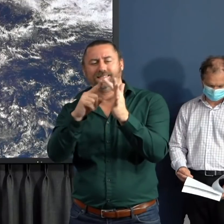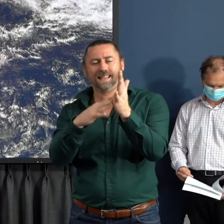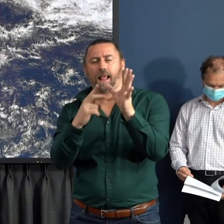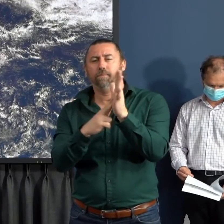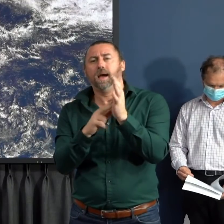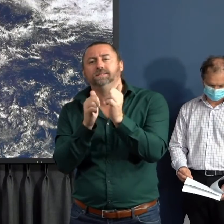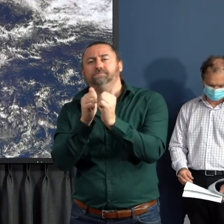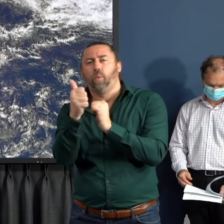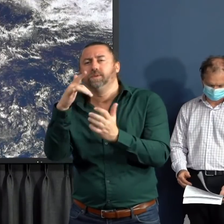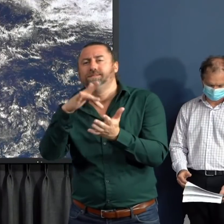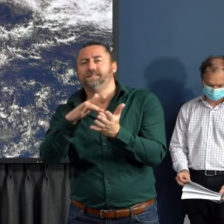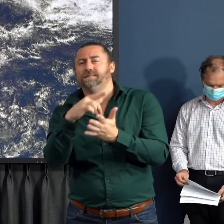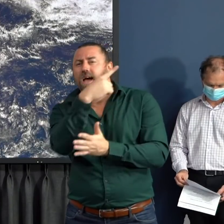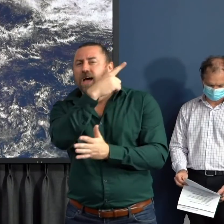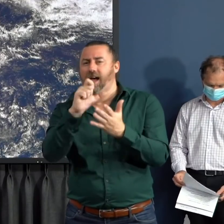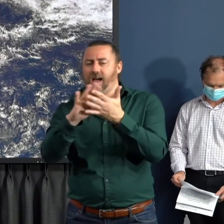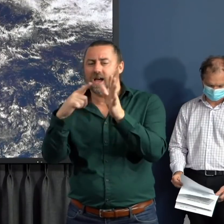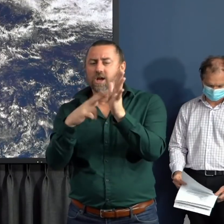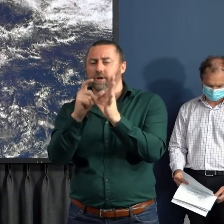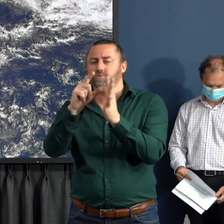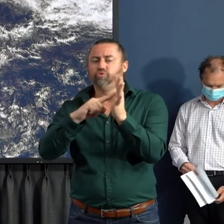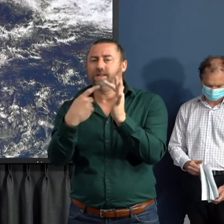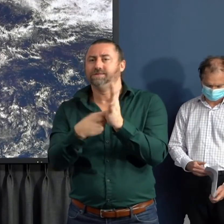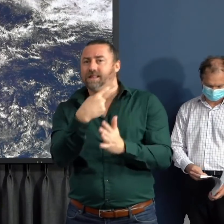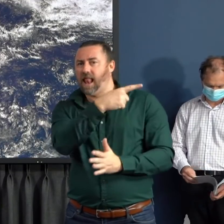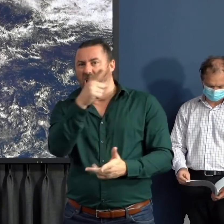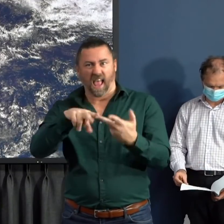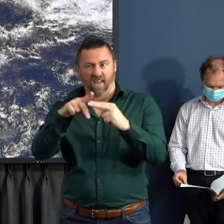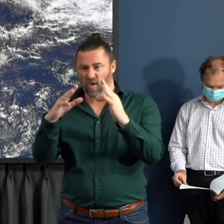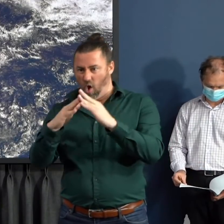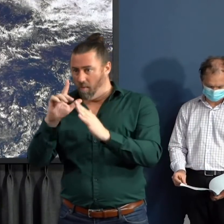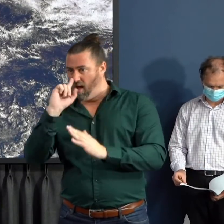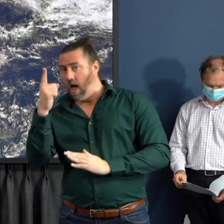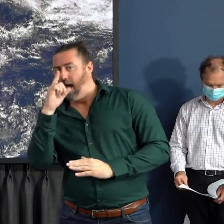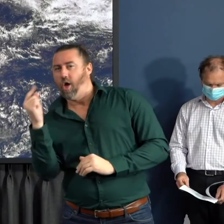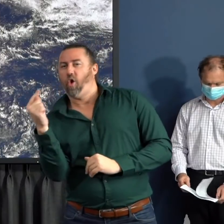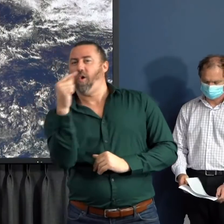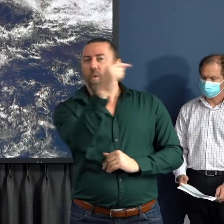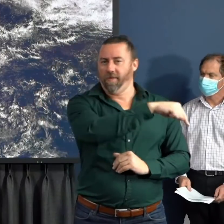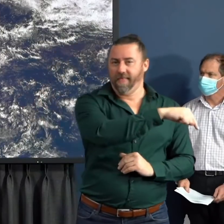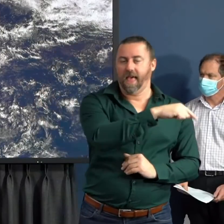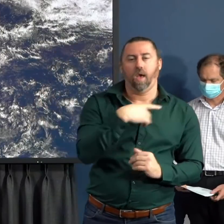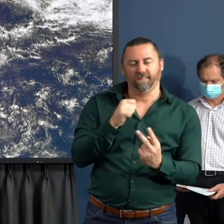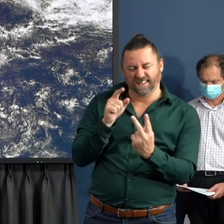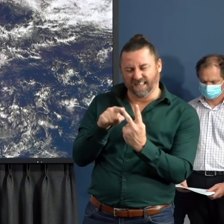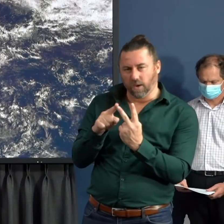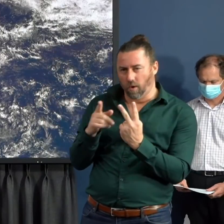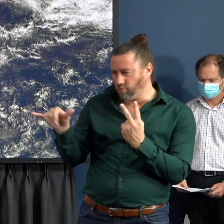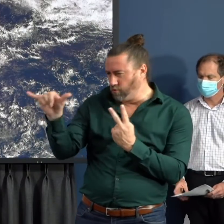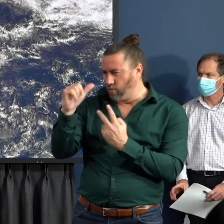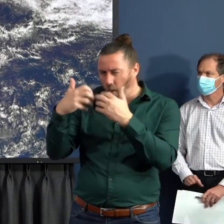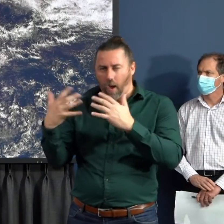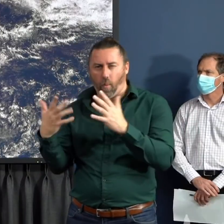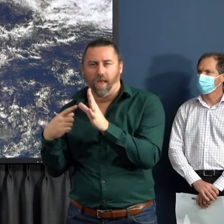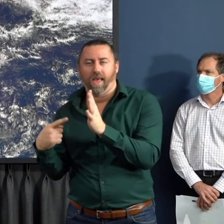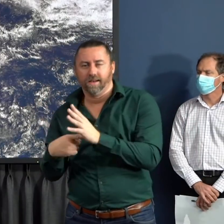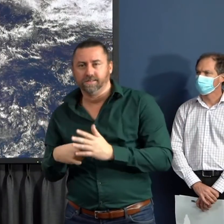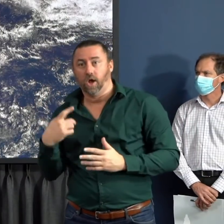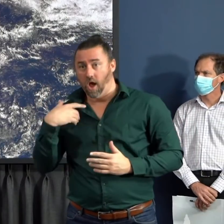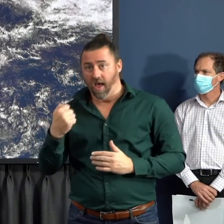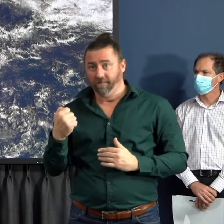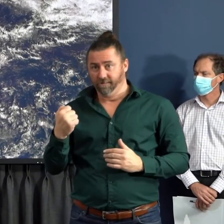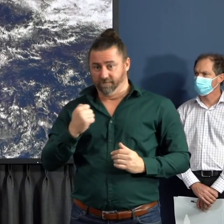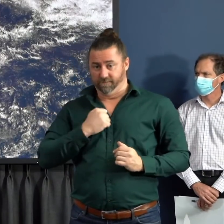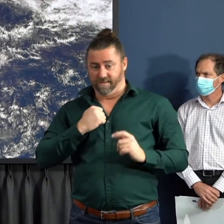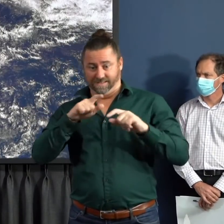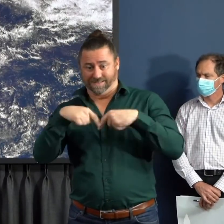looking now at setting up a second location elsewhere in the city. Our crews are out and about monitoring the situation.